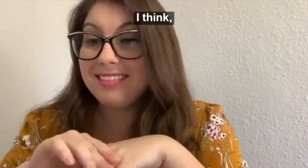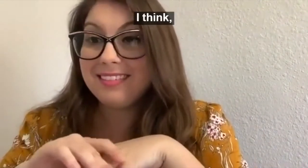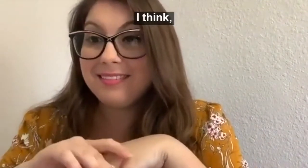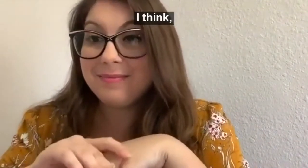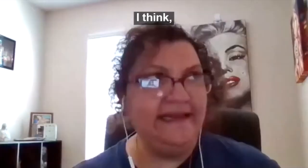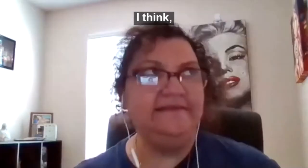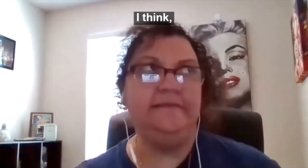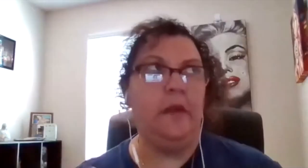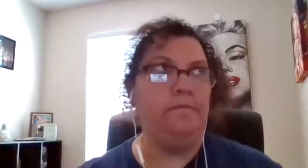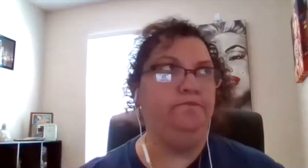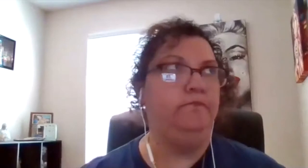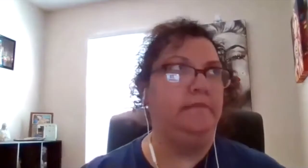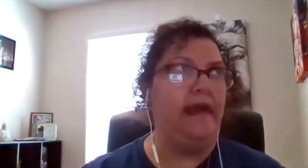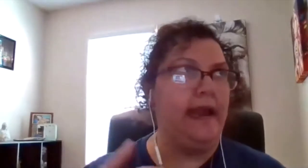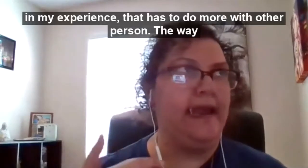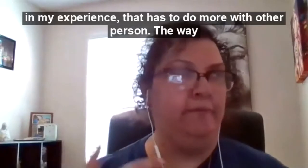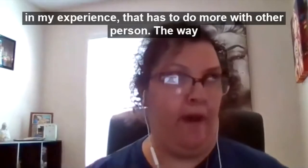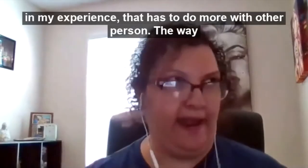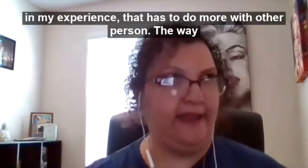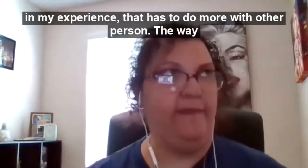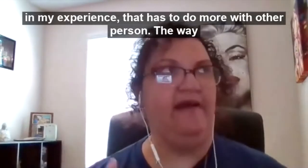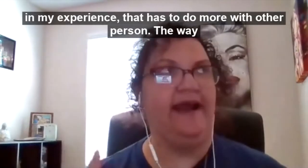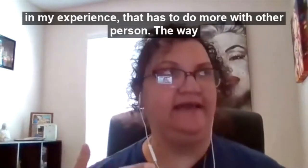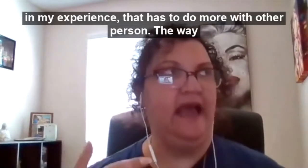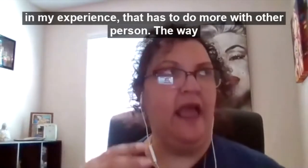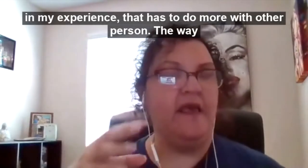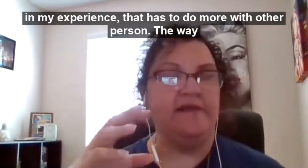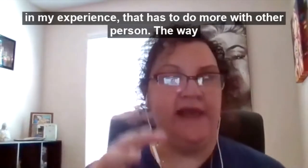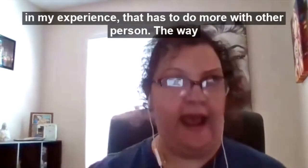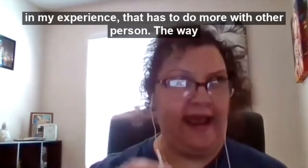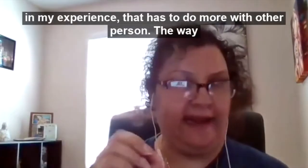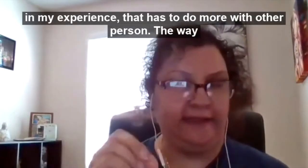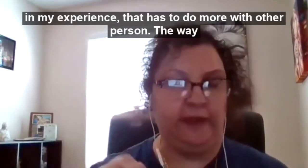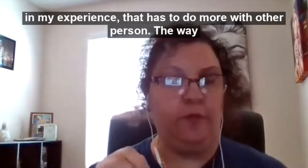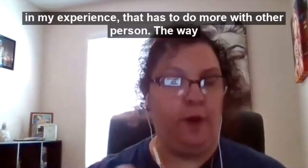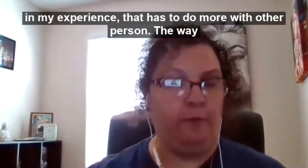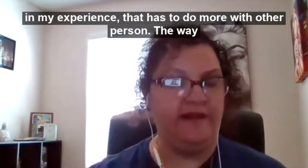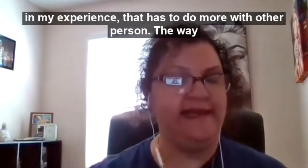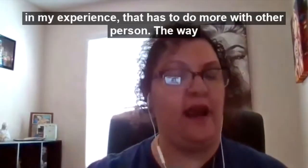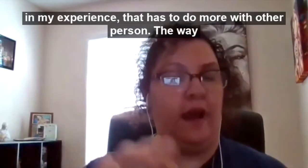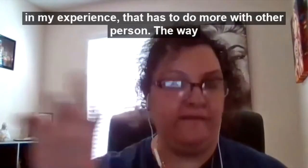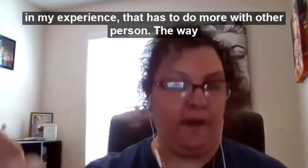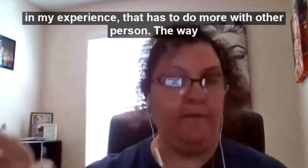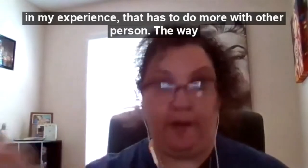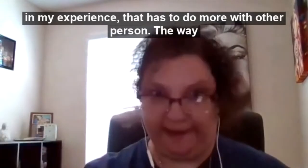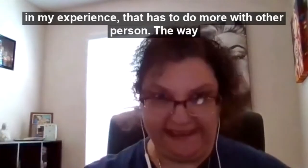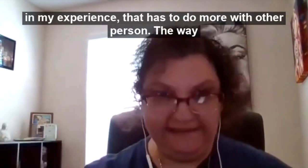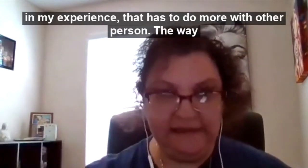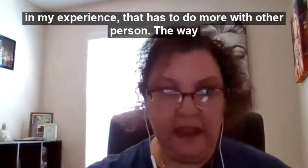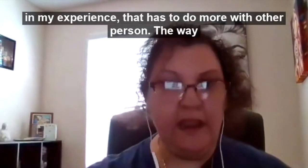I think in my experience, that has to do more with the other person,